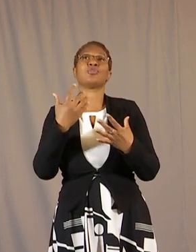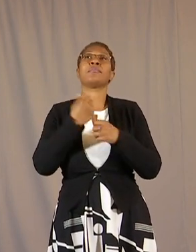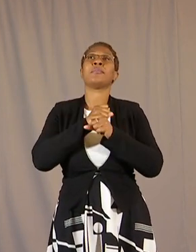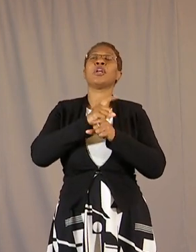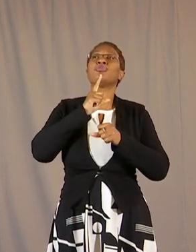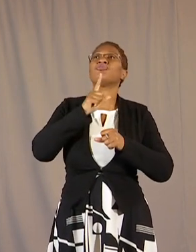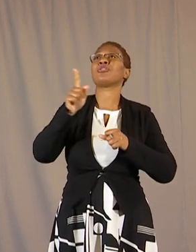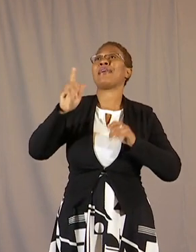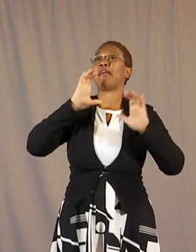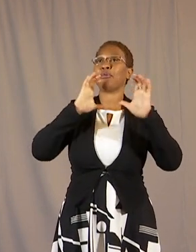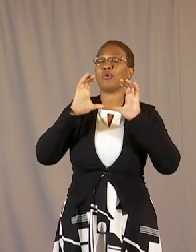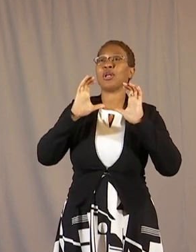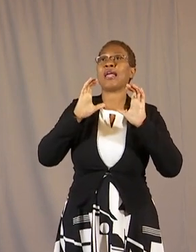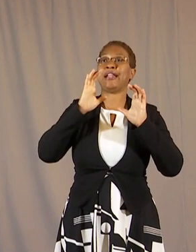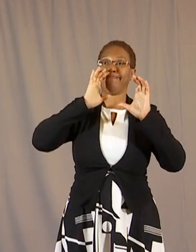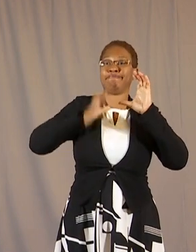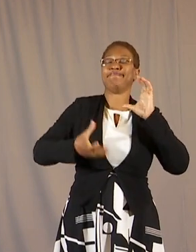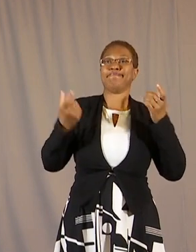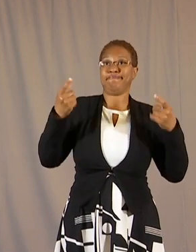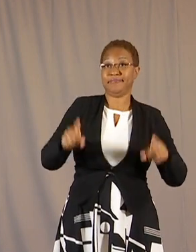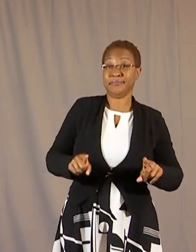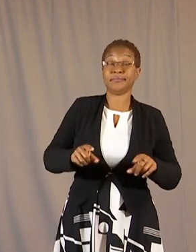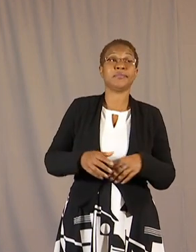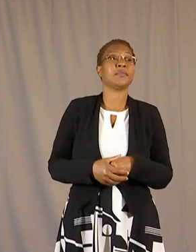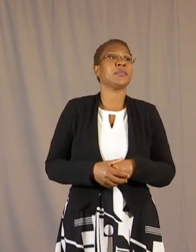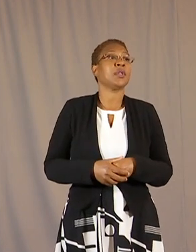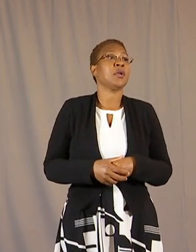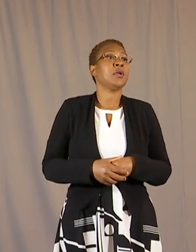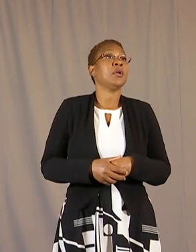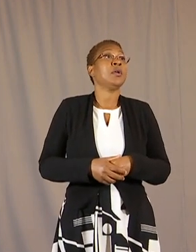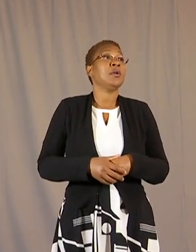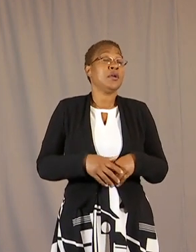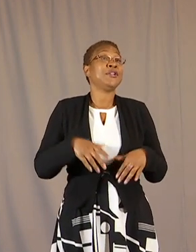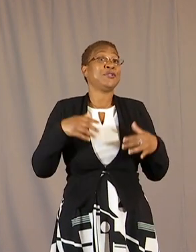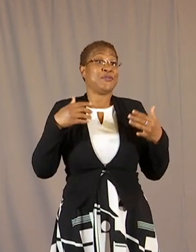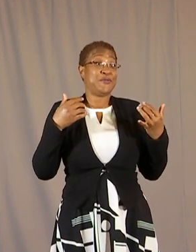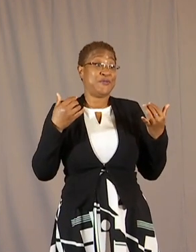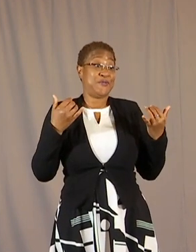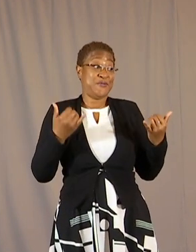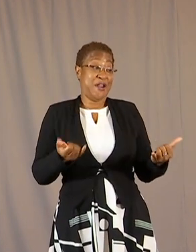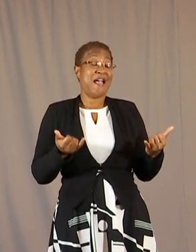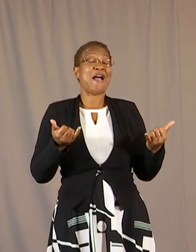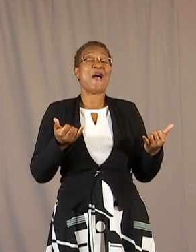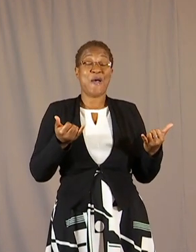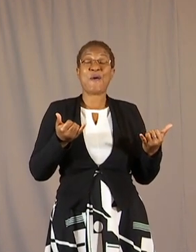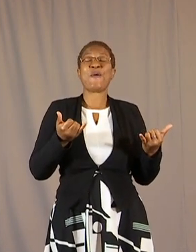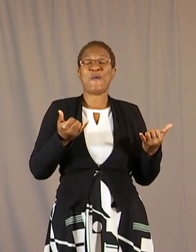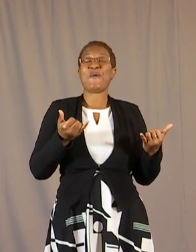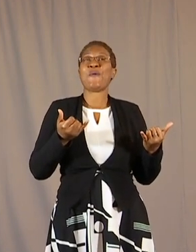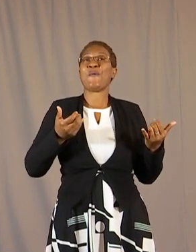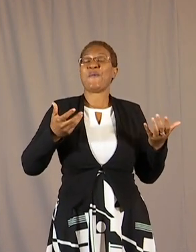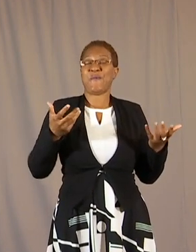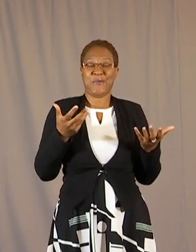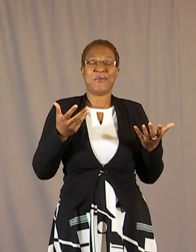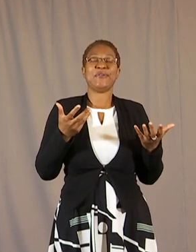with us. So with that, let's transition over